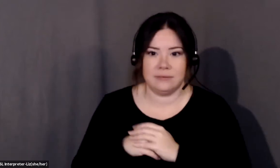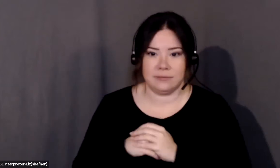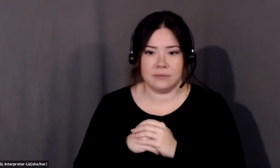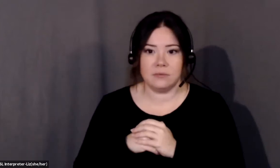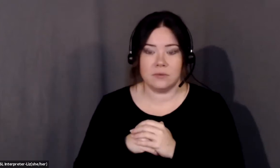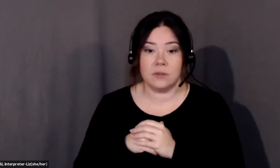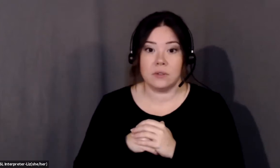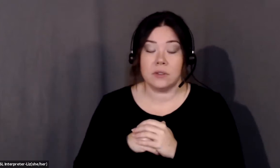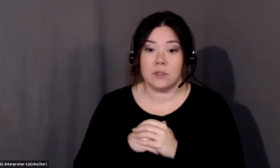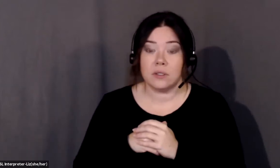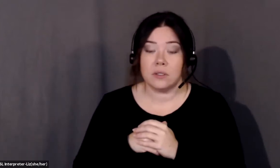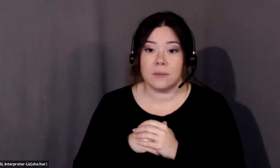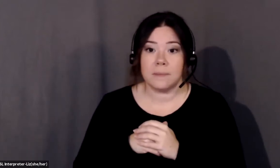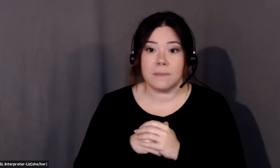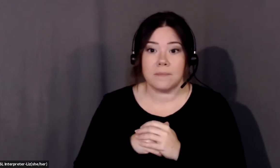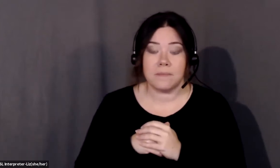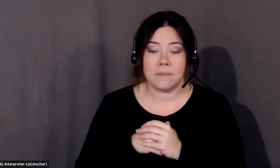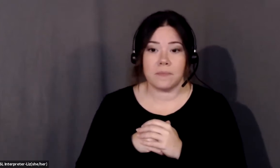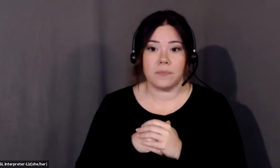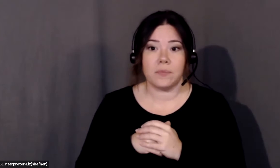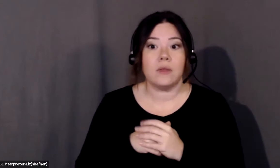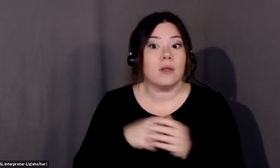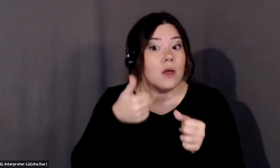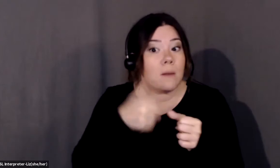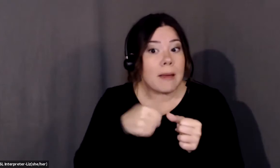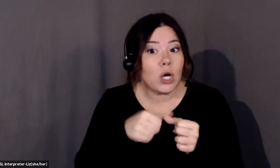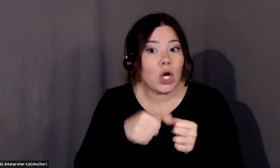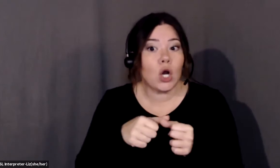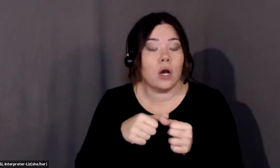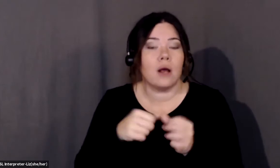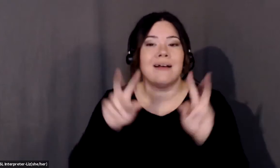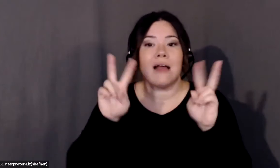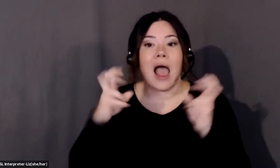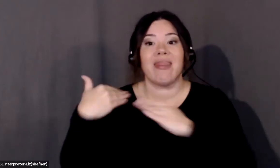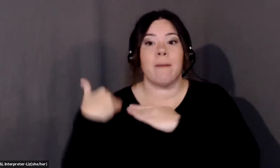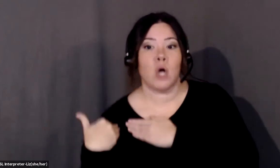Keep in mind that the burden determination